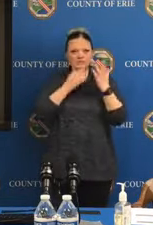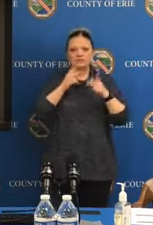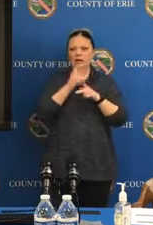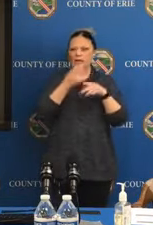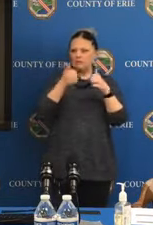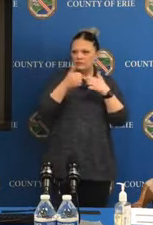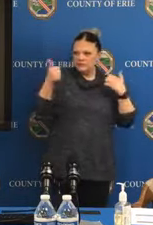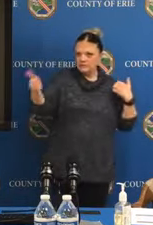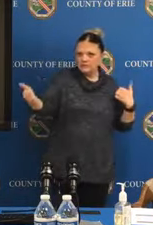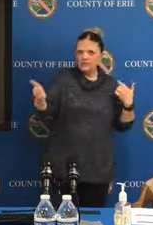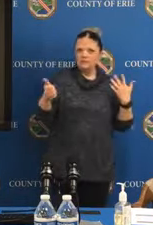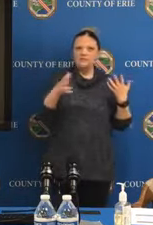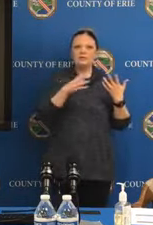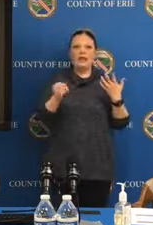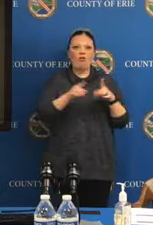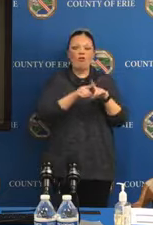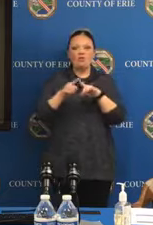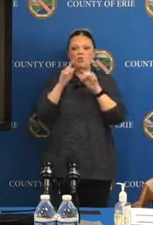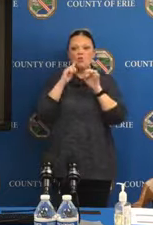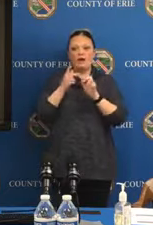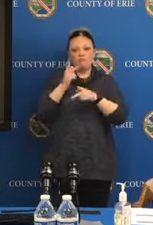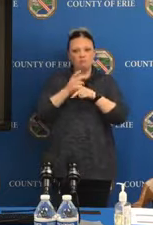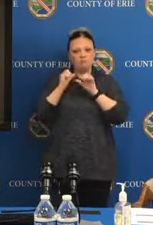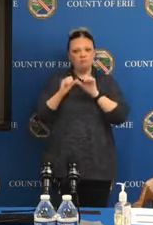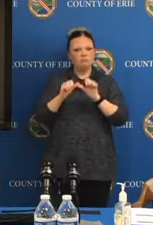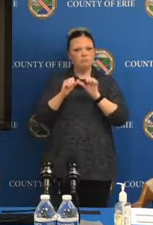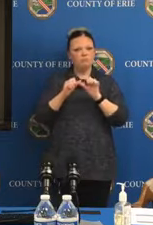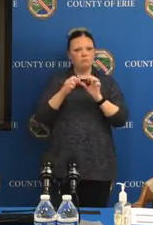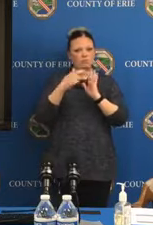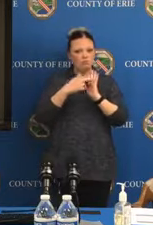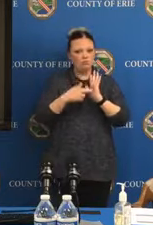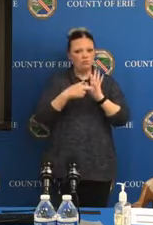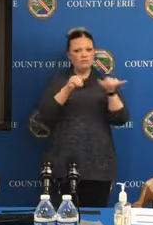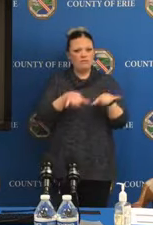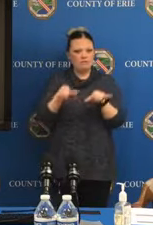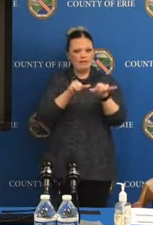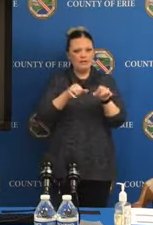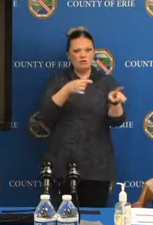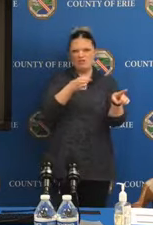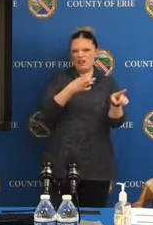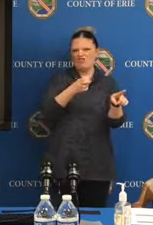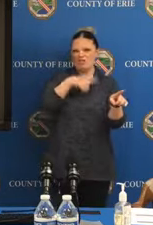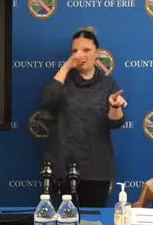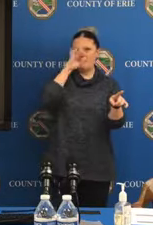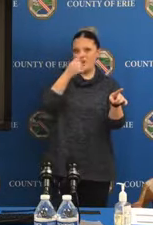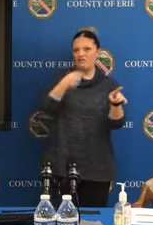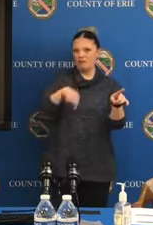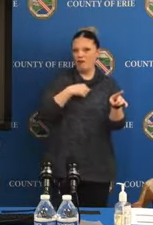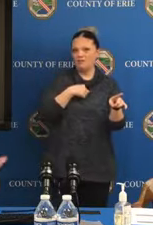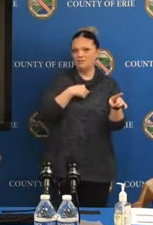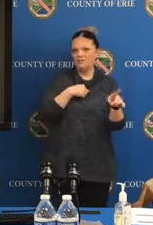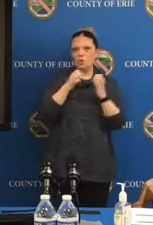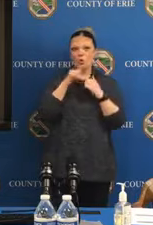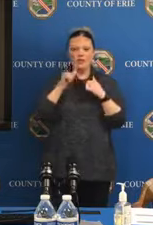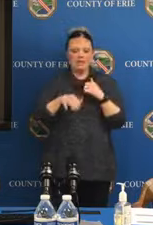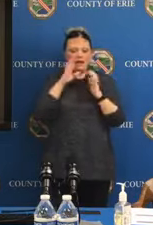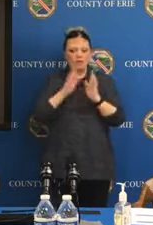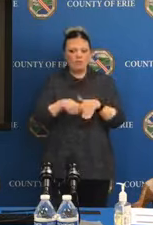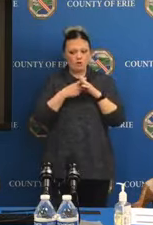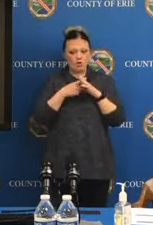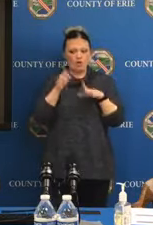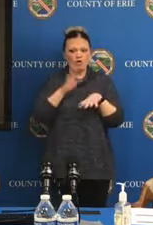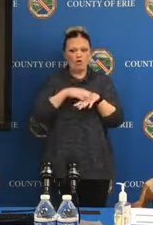social distancing, and by maintaining the standards that Dr. Gail expects from us. So with that, friends, I'll get us started